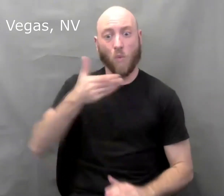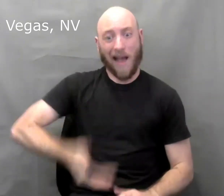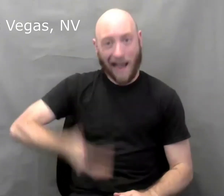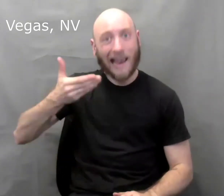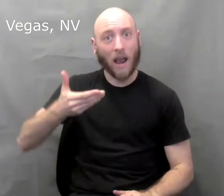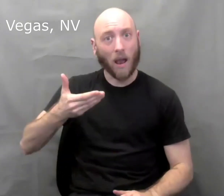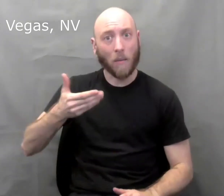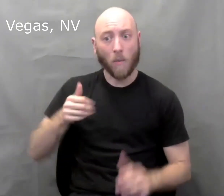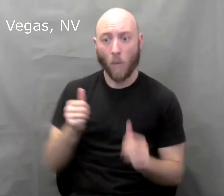and,